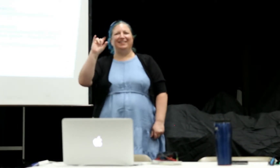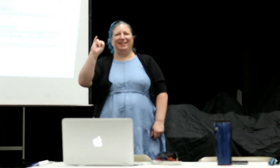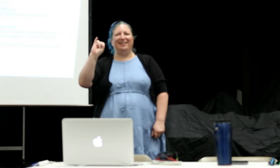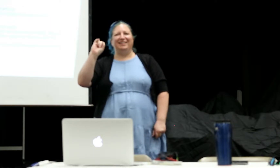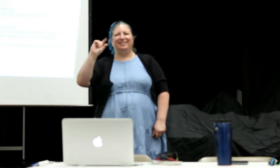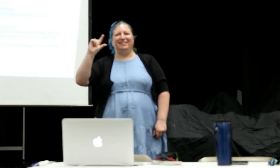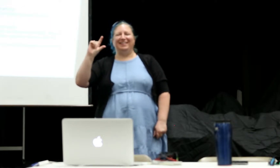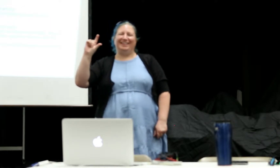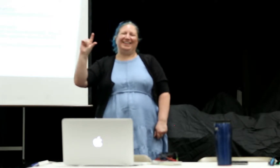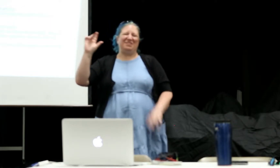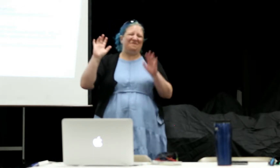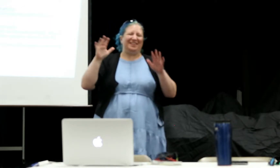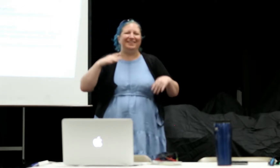Sillo.